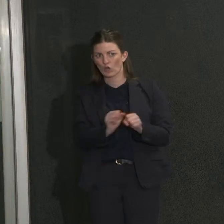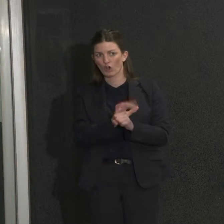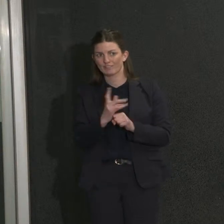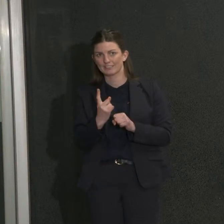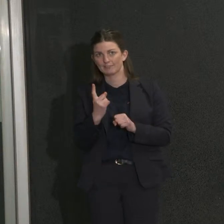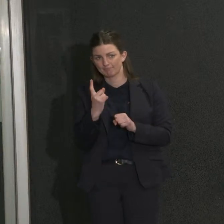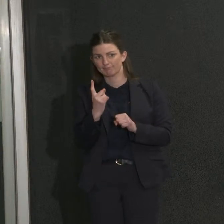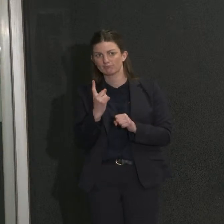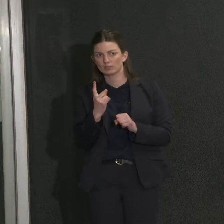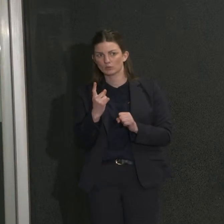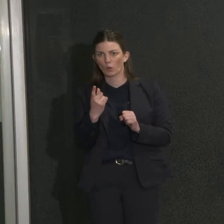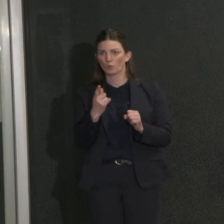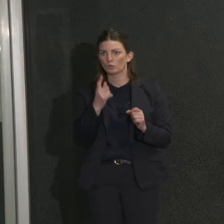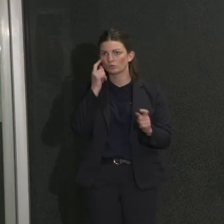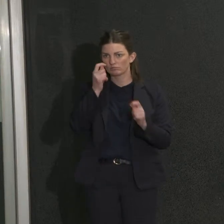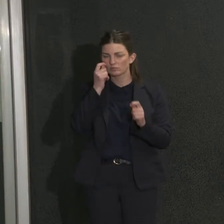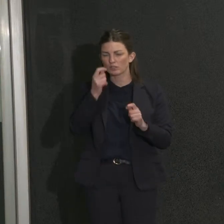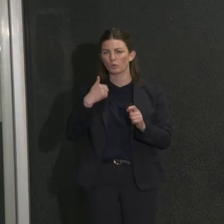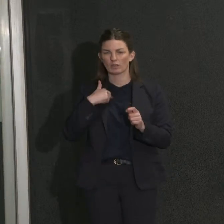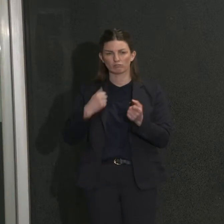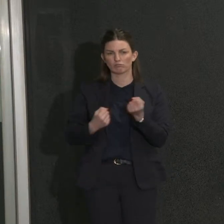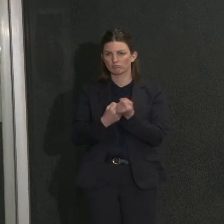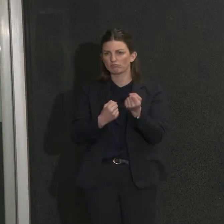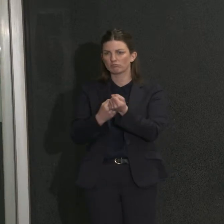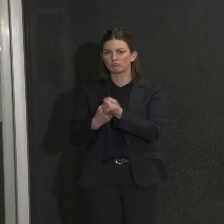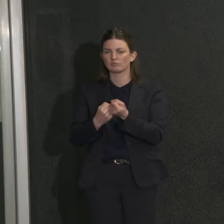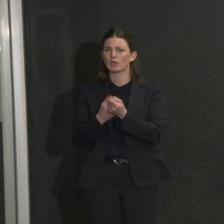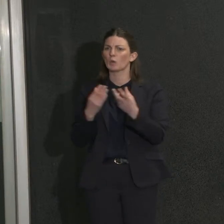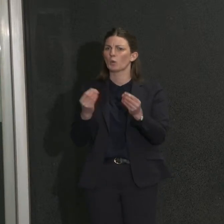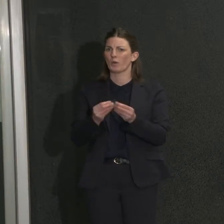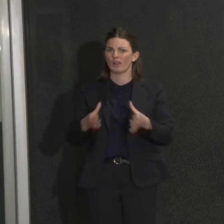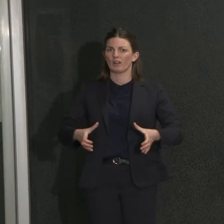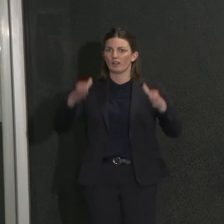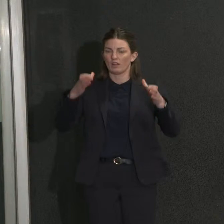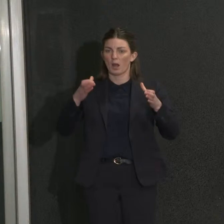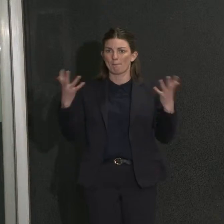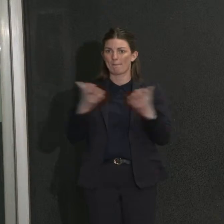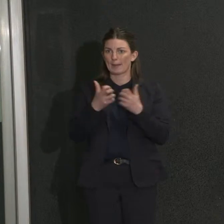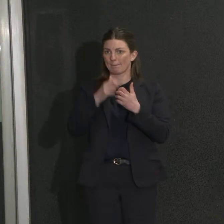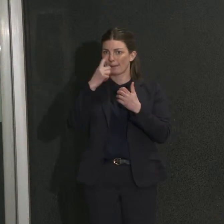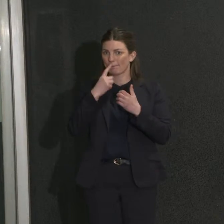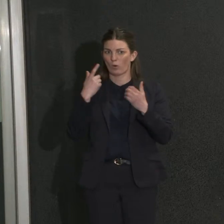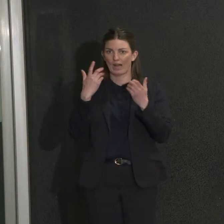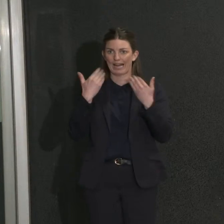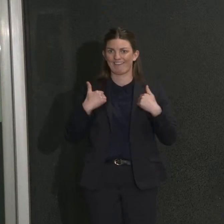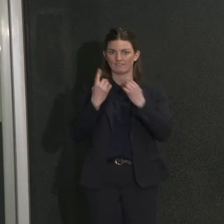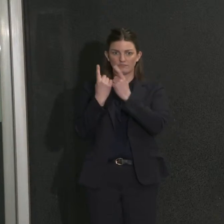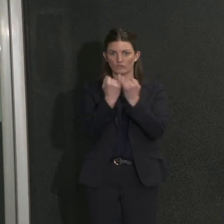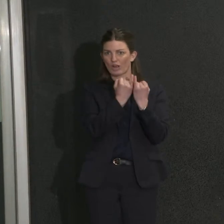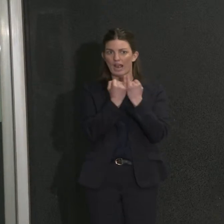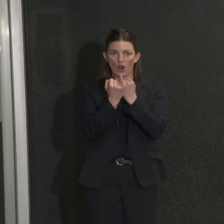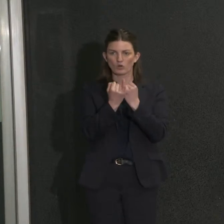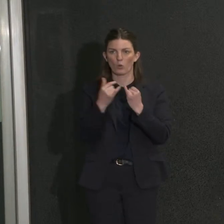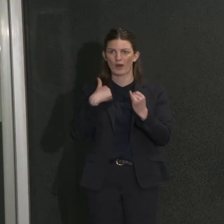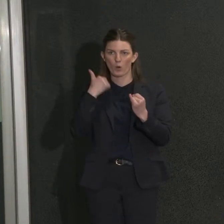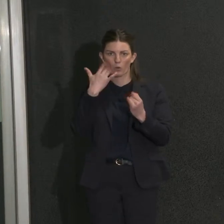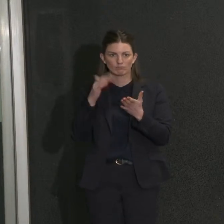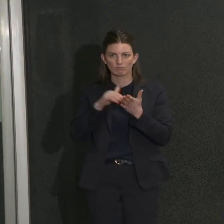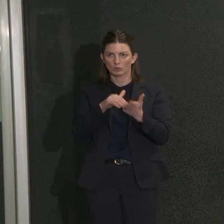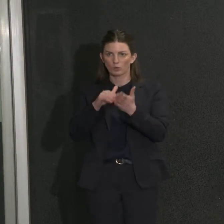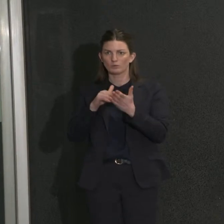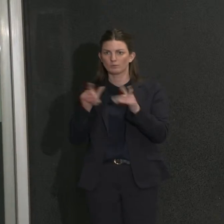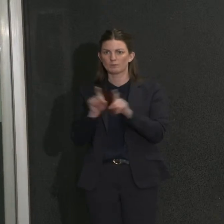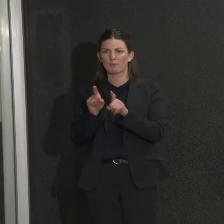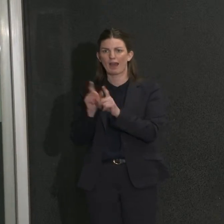days. And as we always do with complex apartment buildings, we'll provide full food and welfare support to the community to enable them to complete